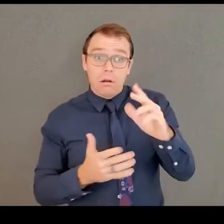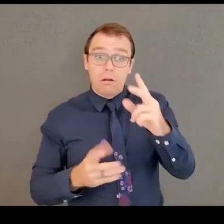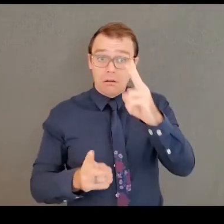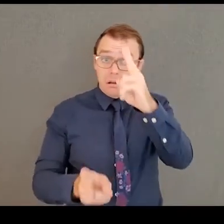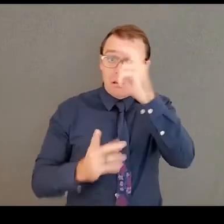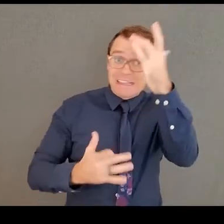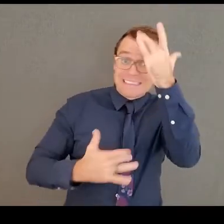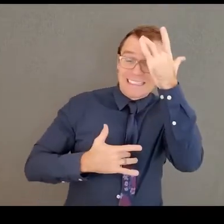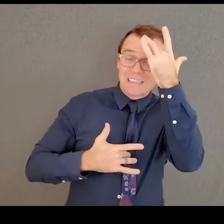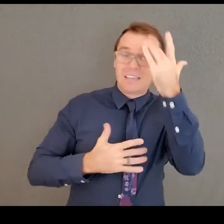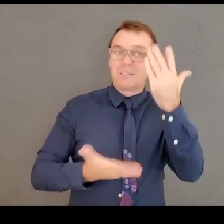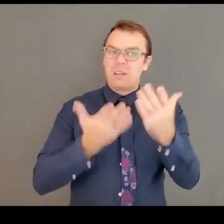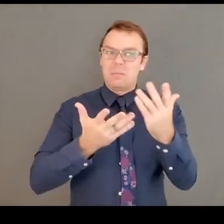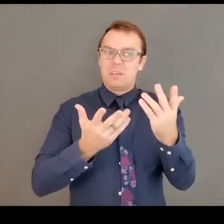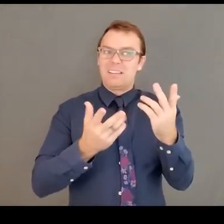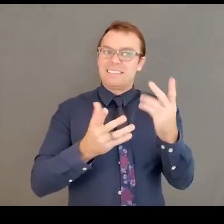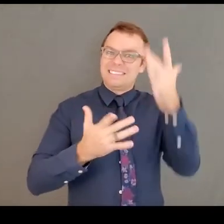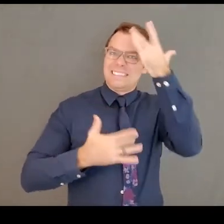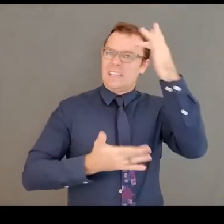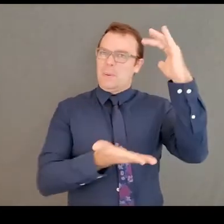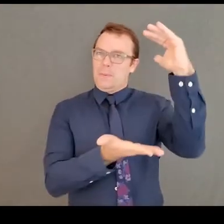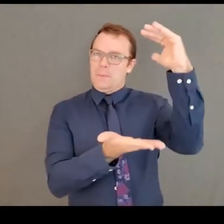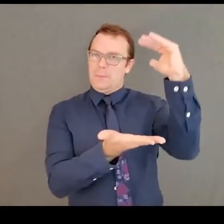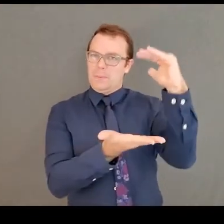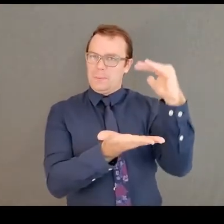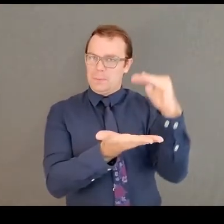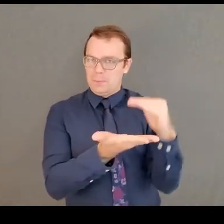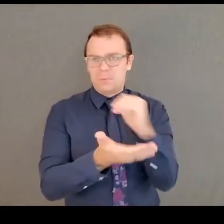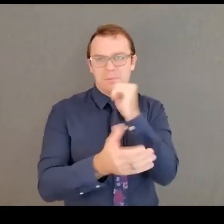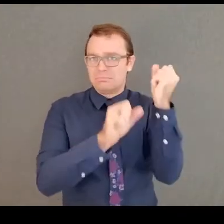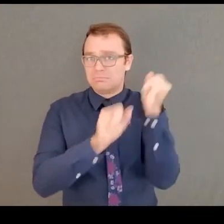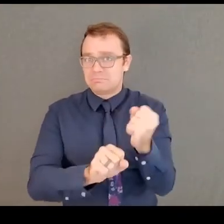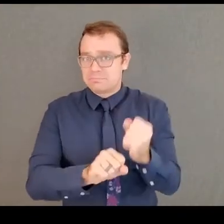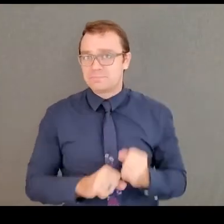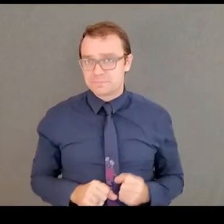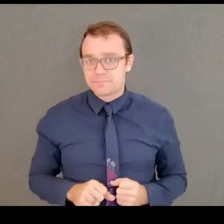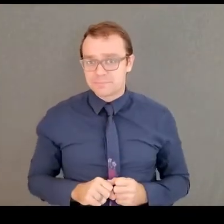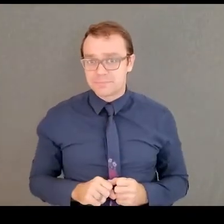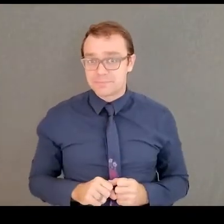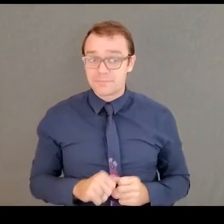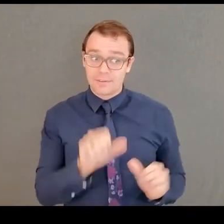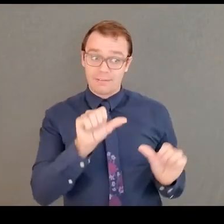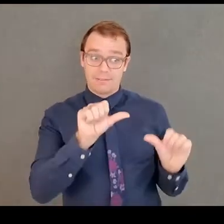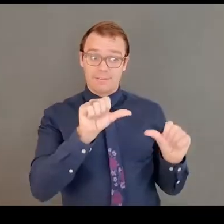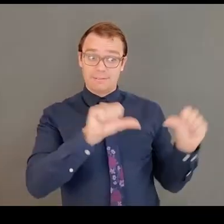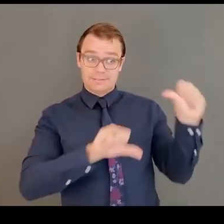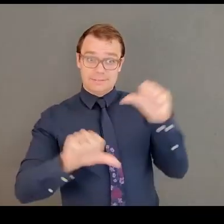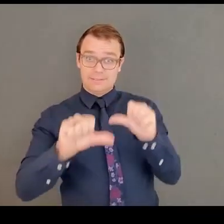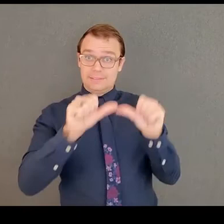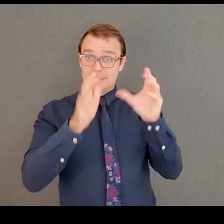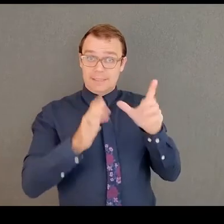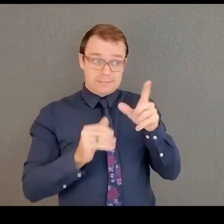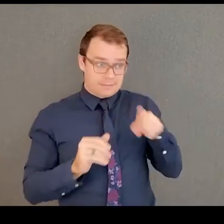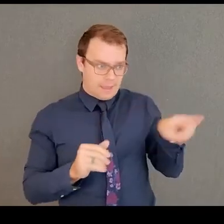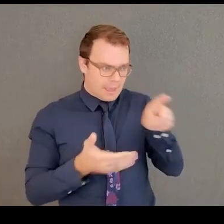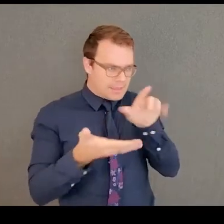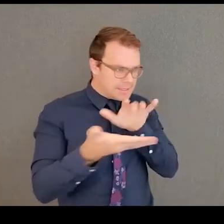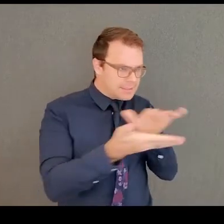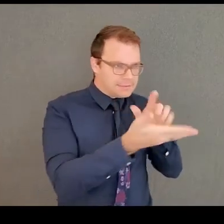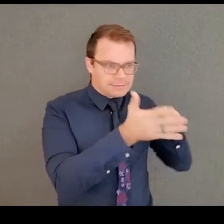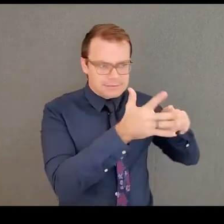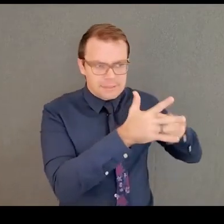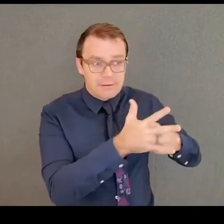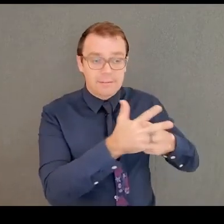sick, or if it can help to prevent people from developing such severe illness. When scientists develop a vaccine